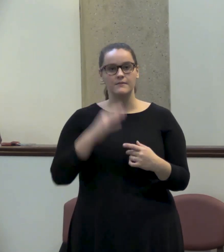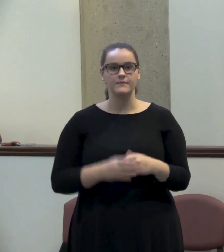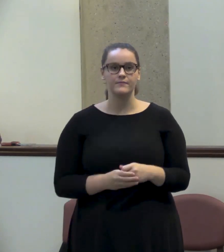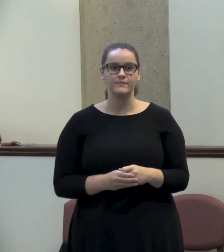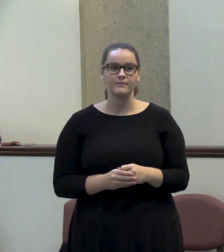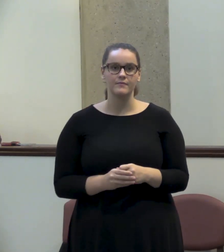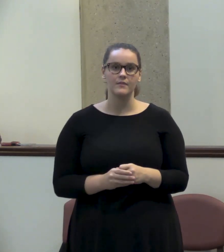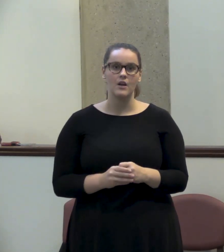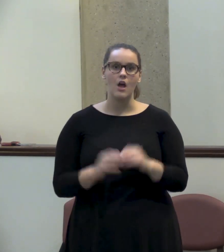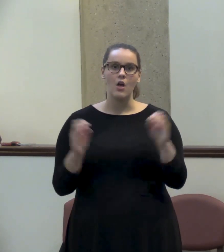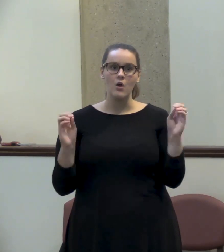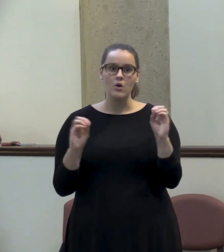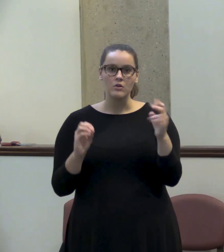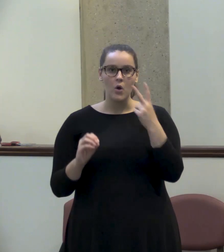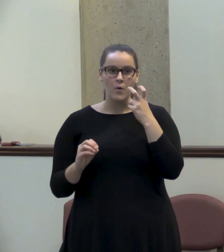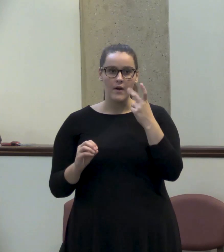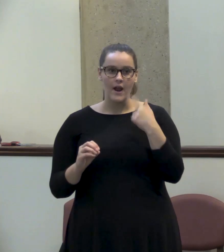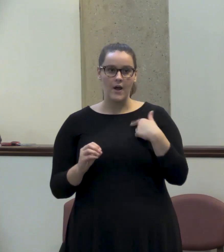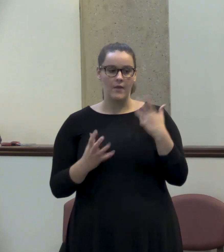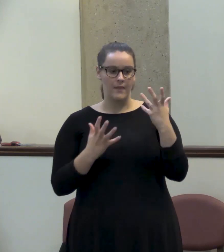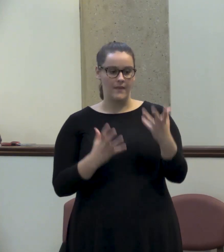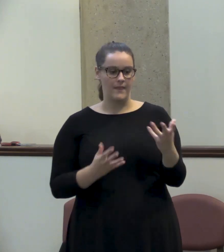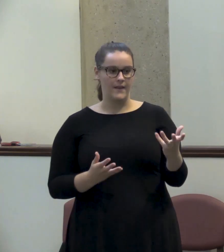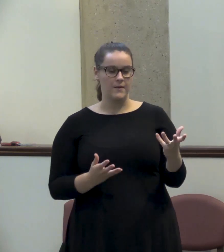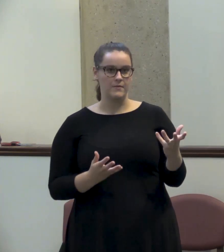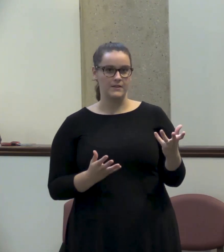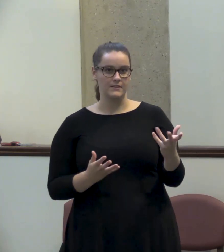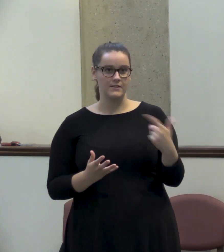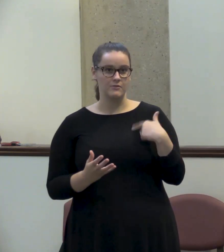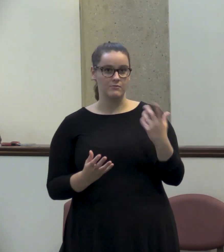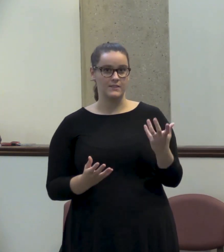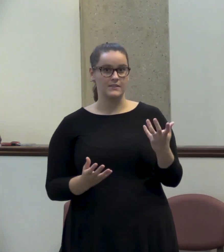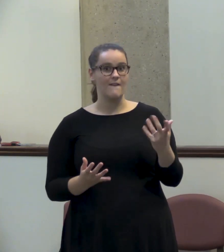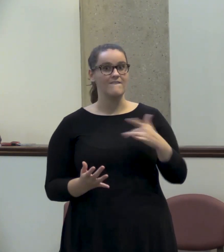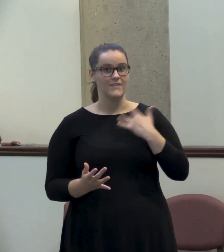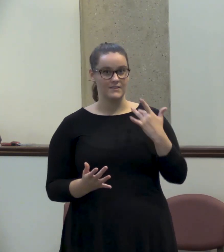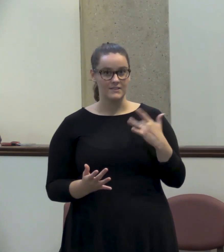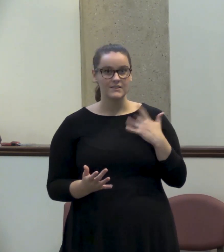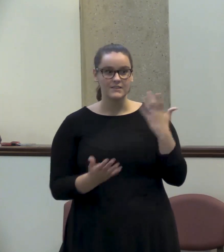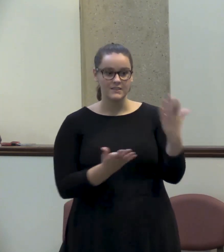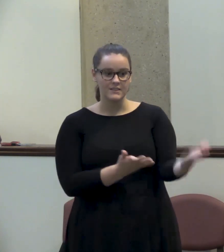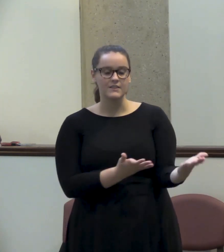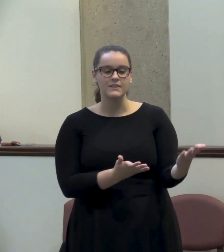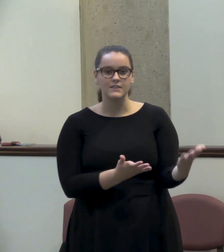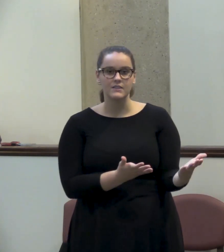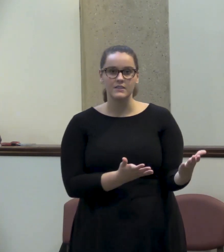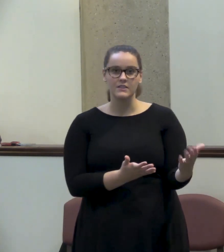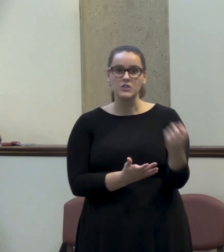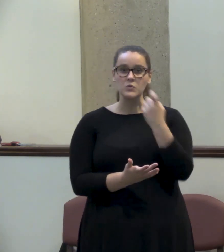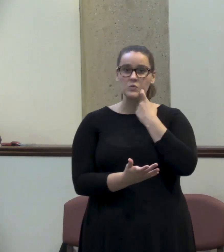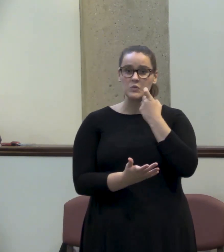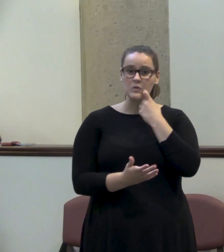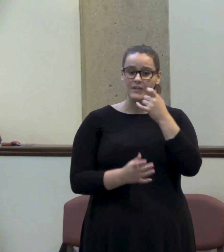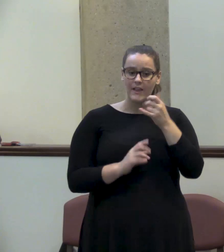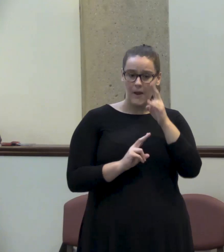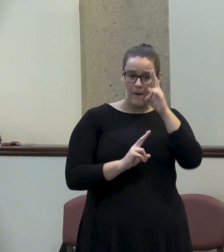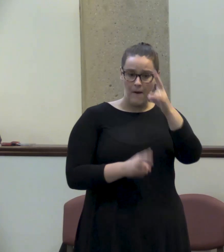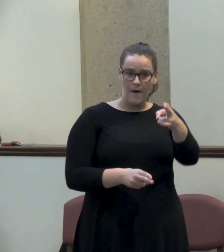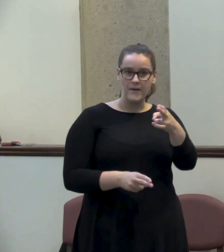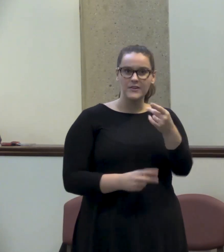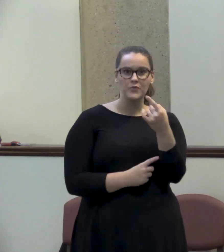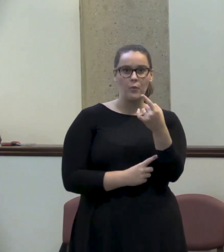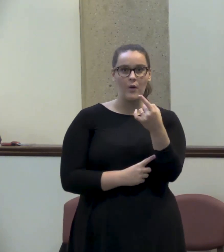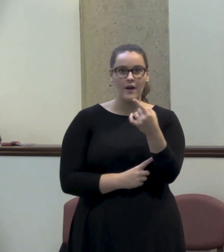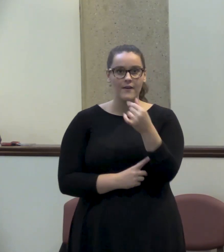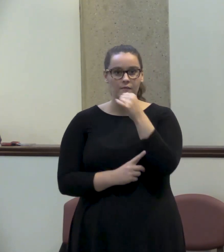permit issue, but there's no doubt that their presence in the shutdown was overwhelmingly felt. Recently honored as Essence's Woke 100